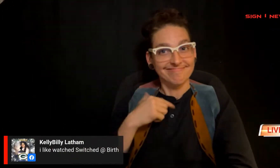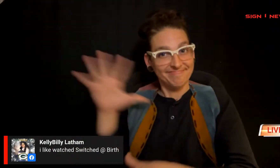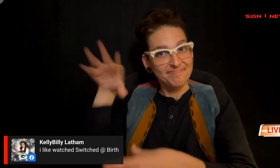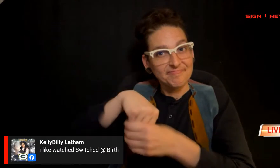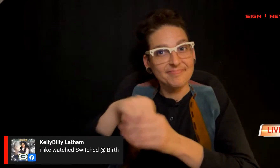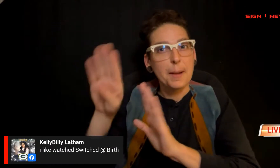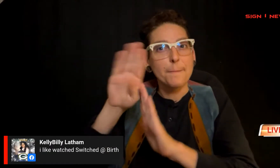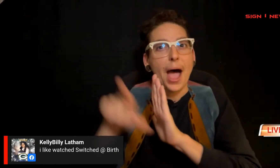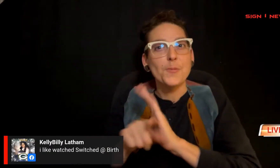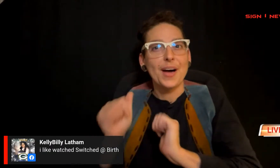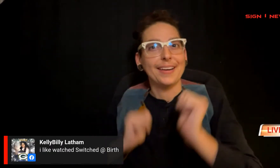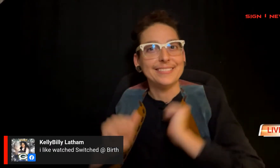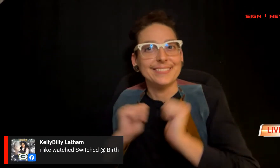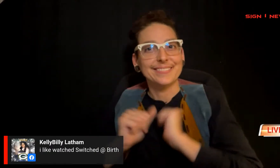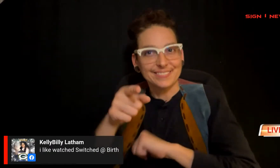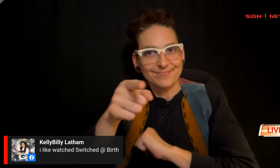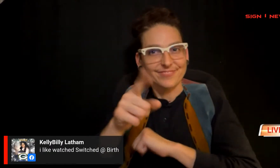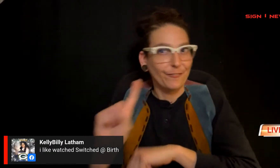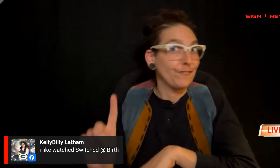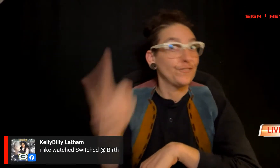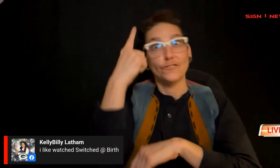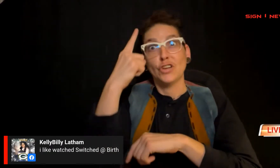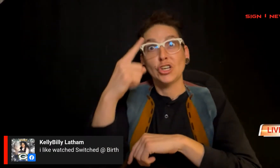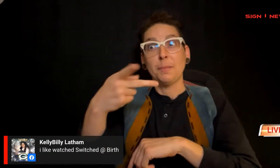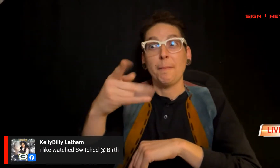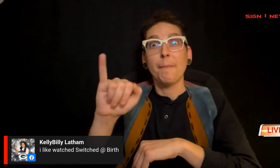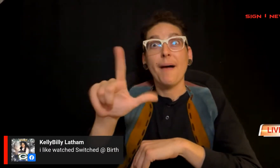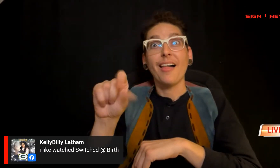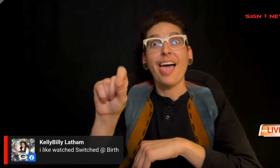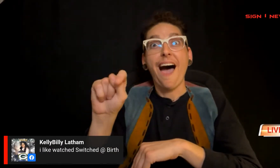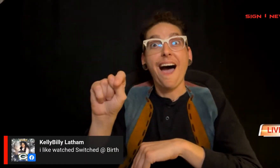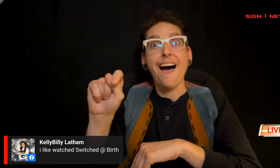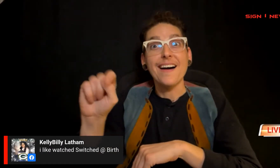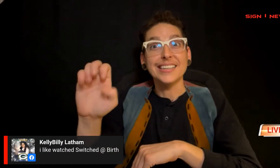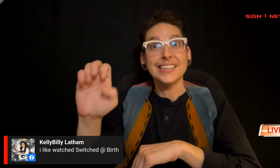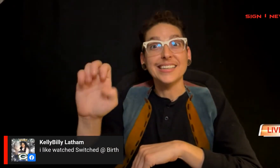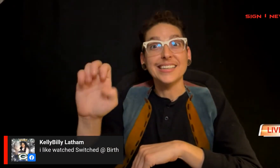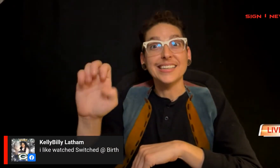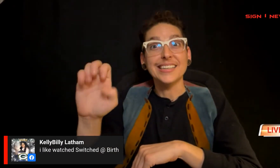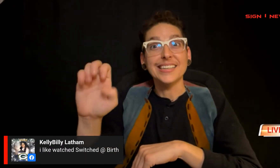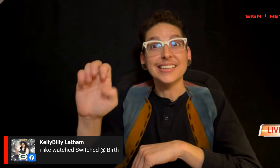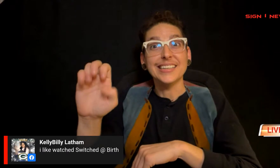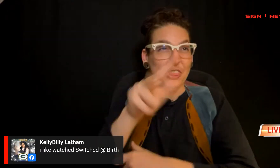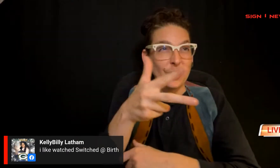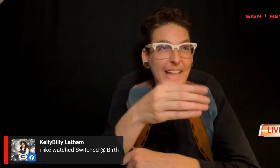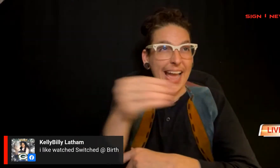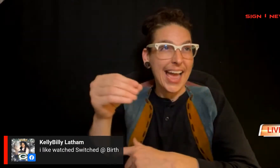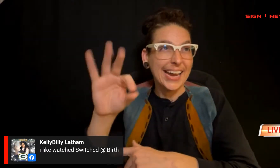I was in one of the background scenes. and the pilot.